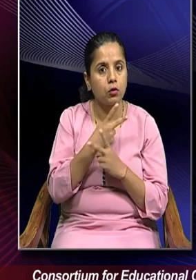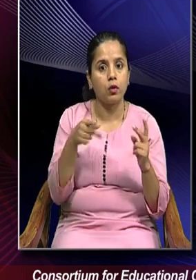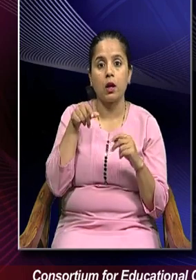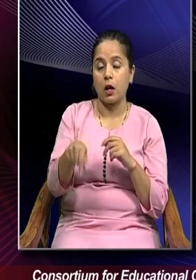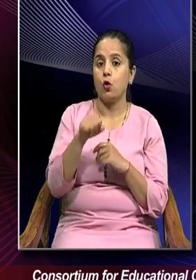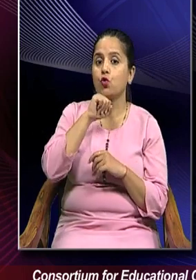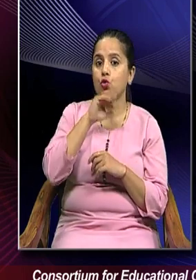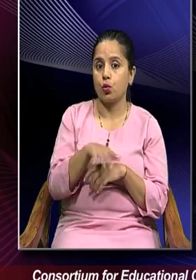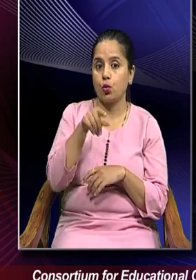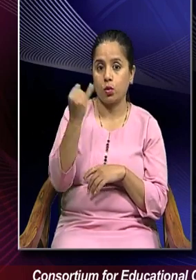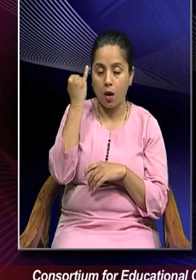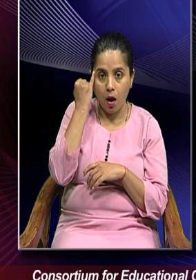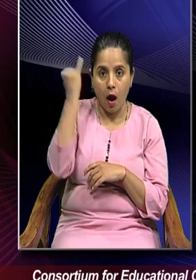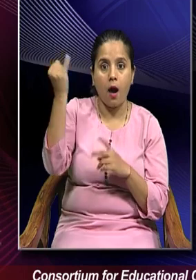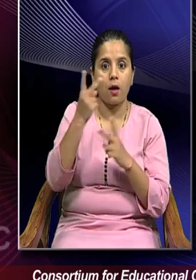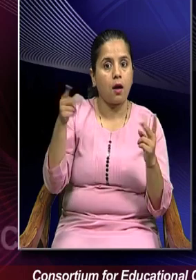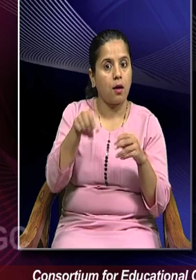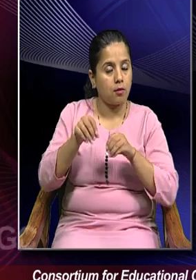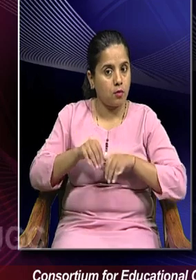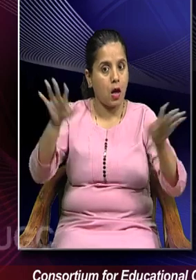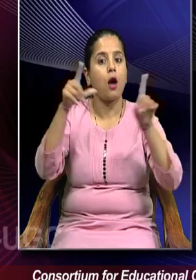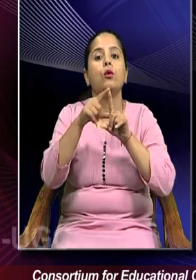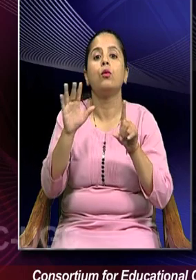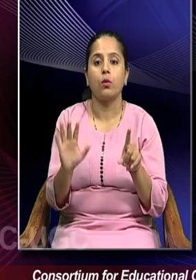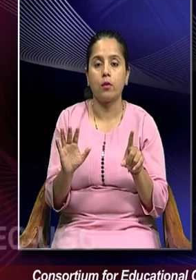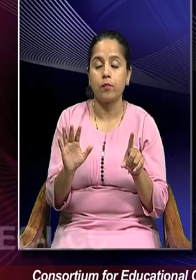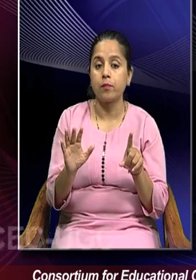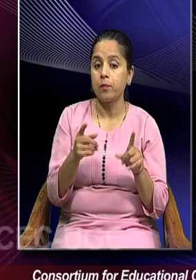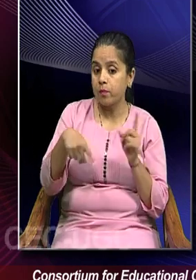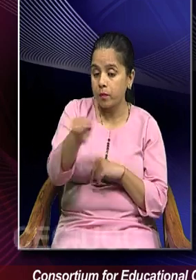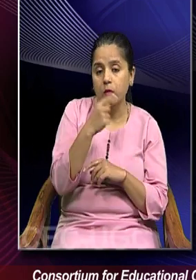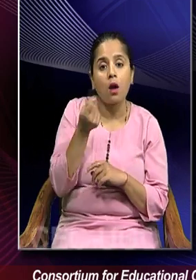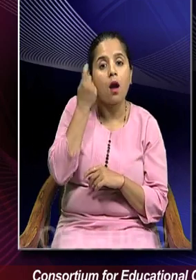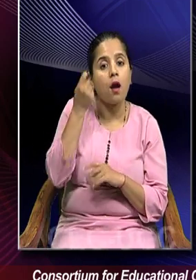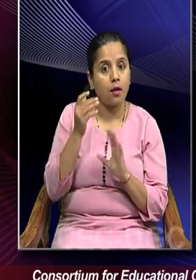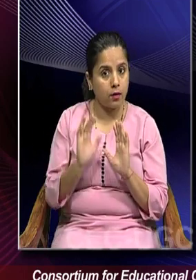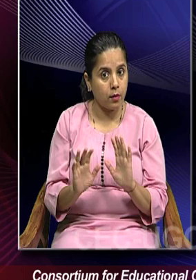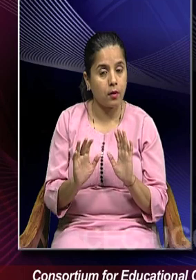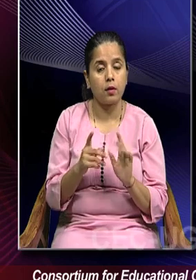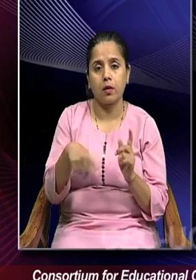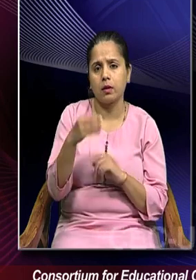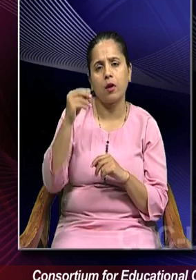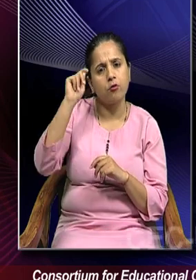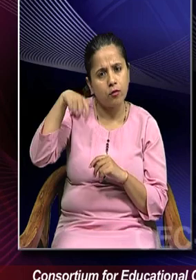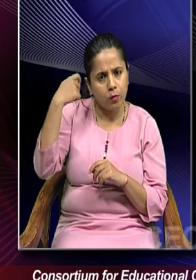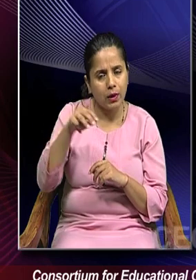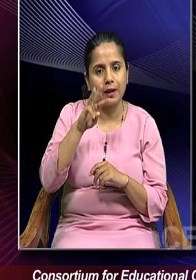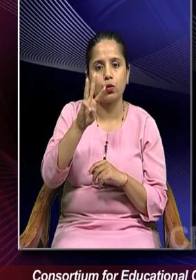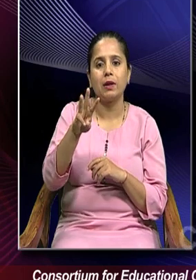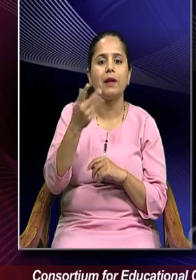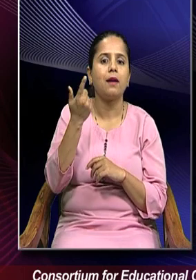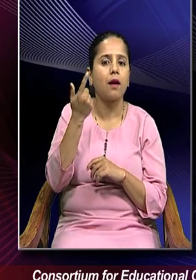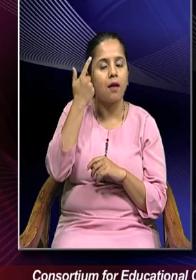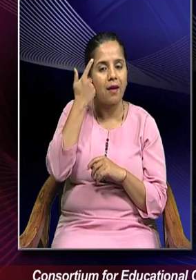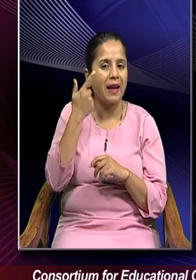of ideas, they are being raised. And we realize that some films like Three Idiots talk about